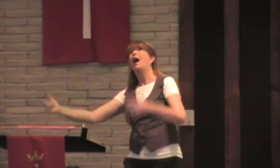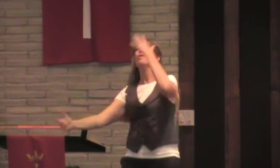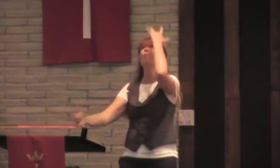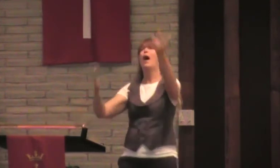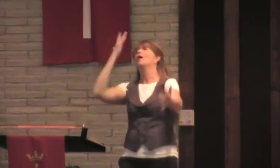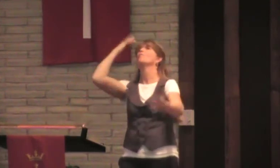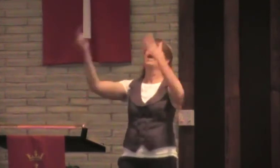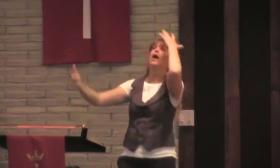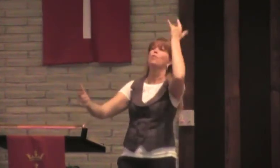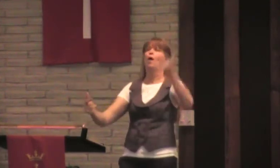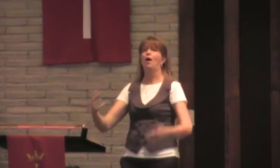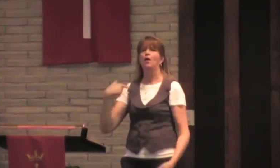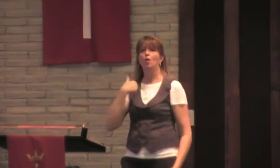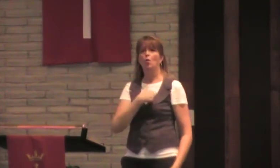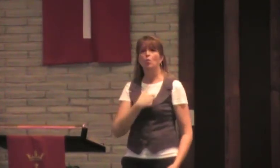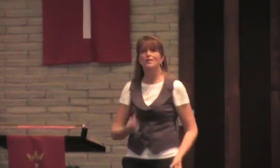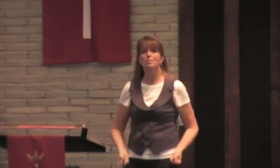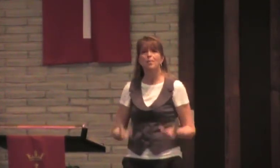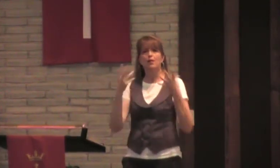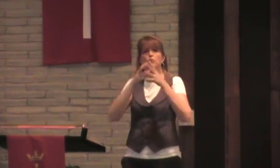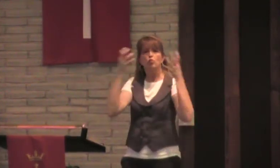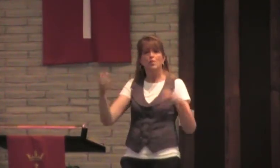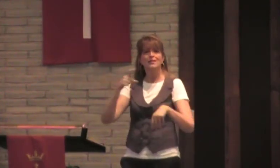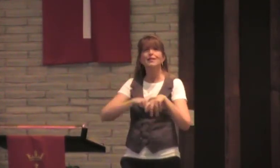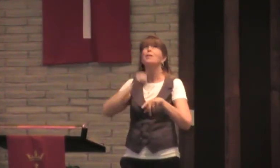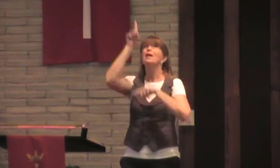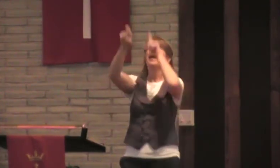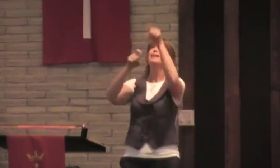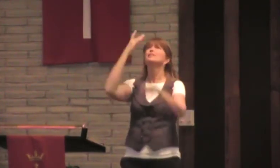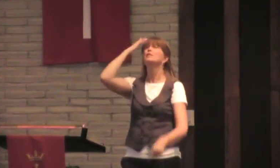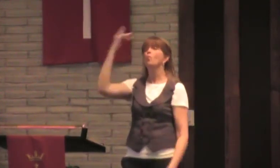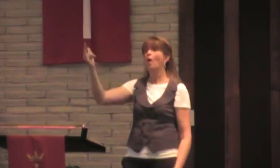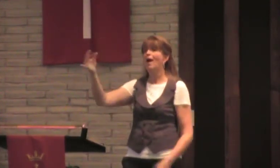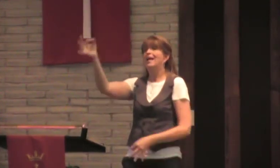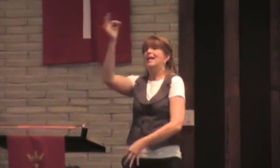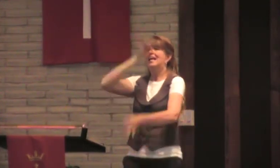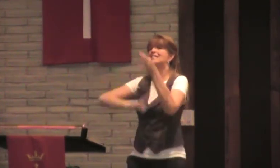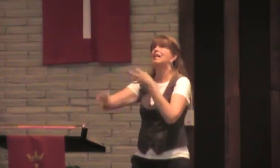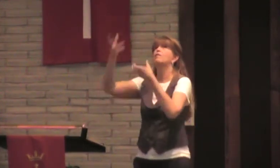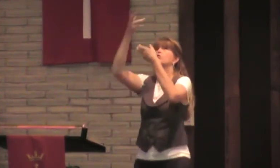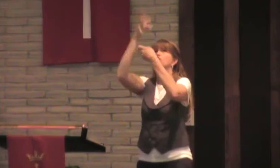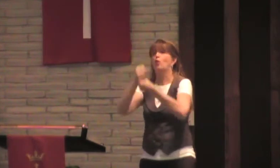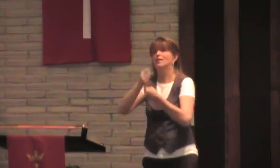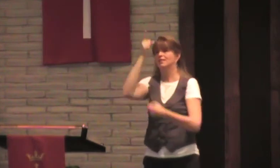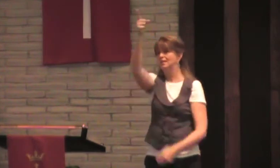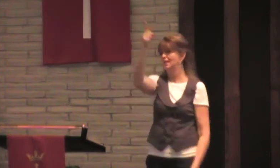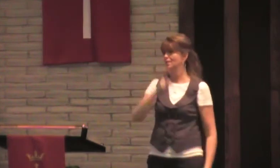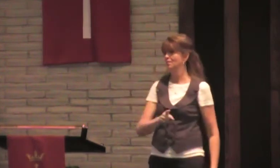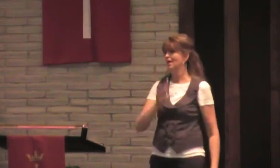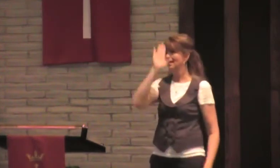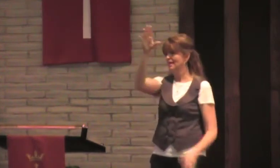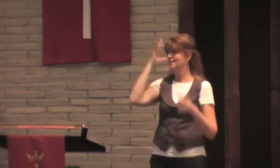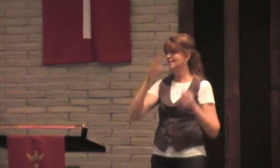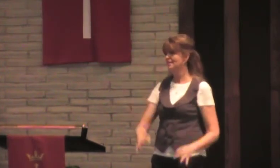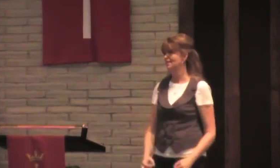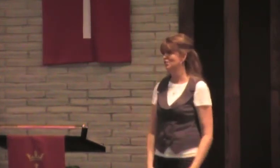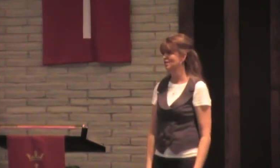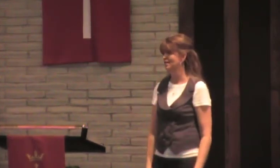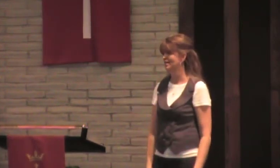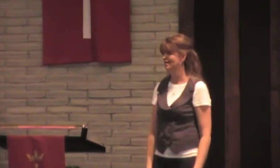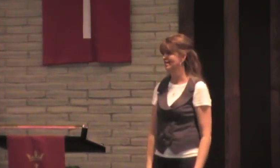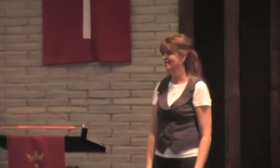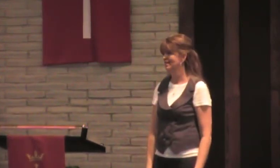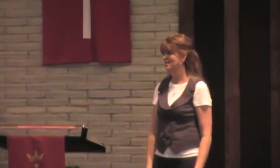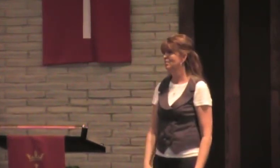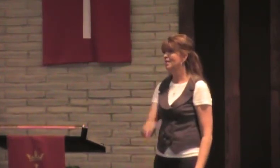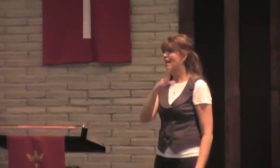Why not? Why? We spend so much time asking why instead of trusting him